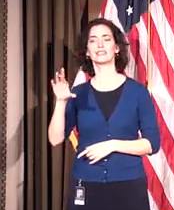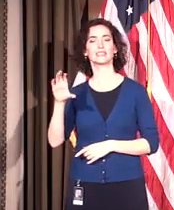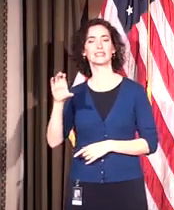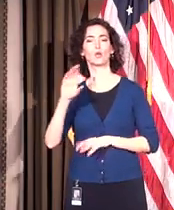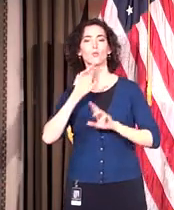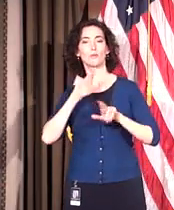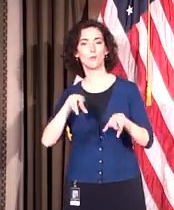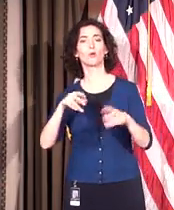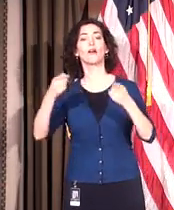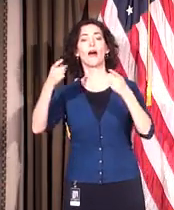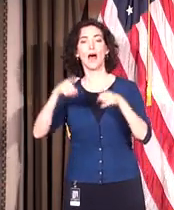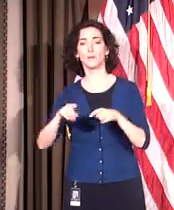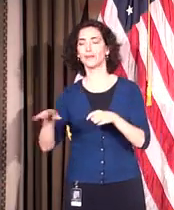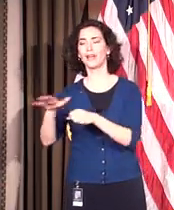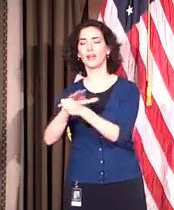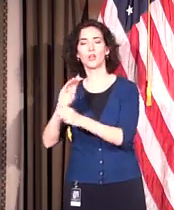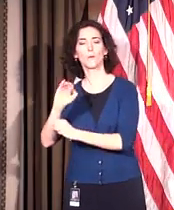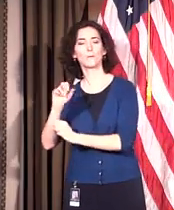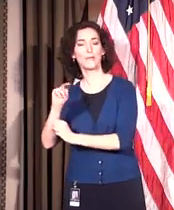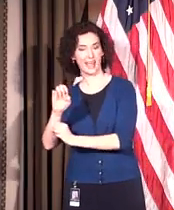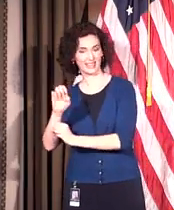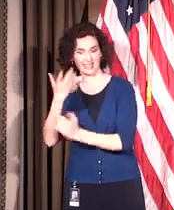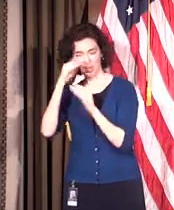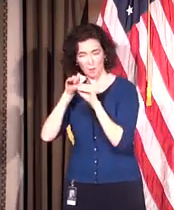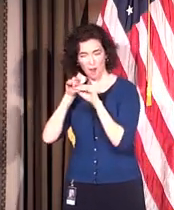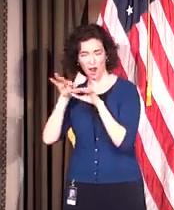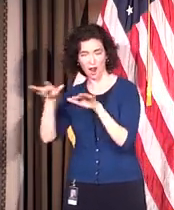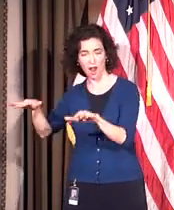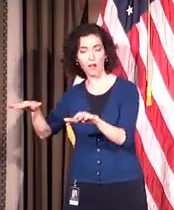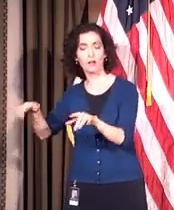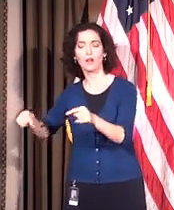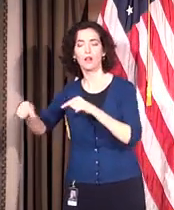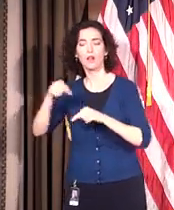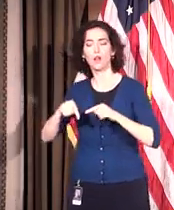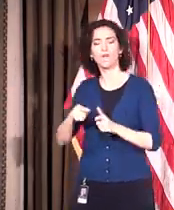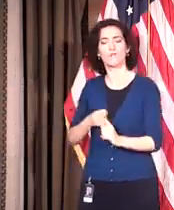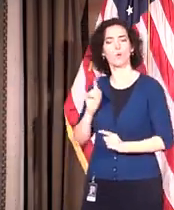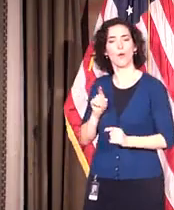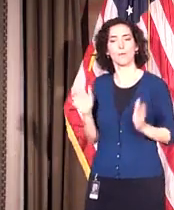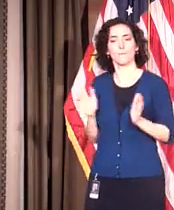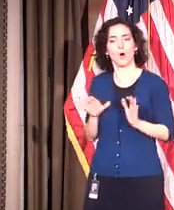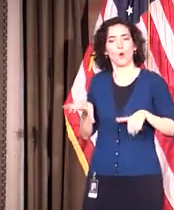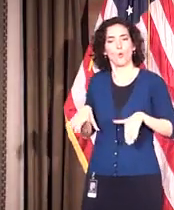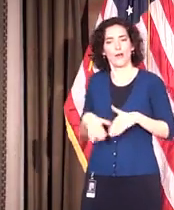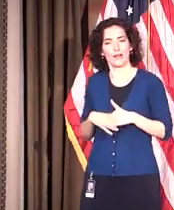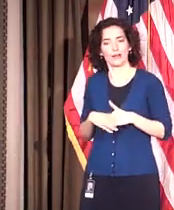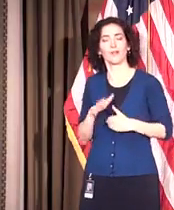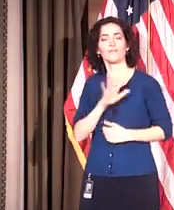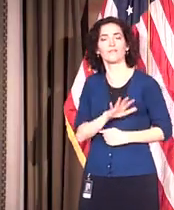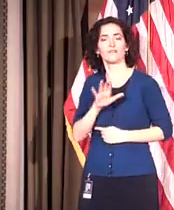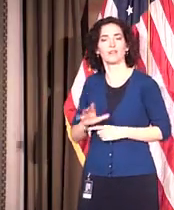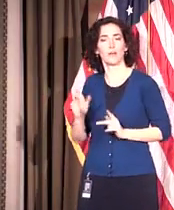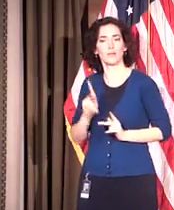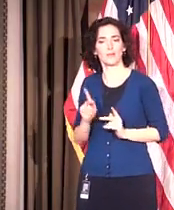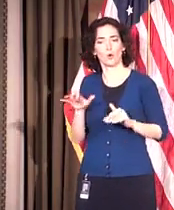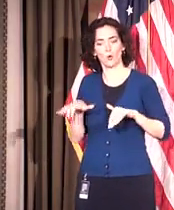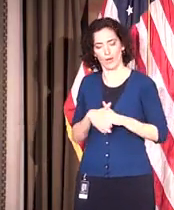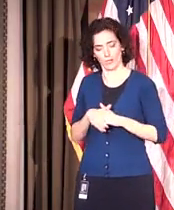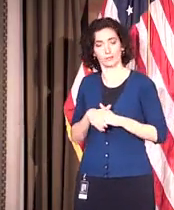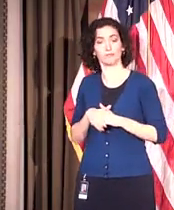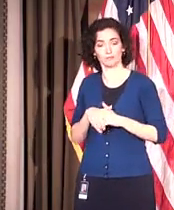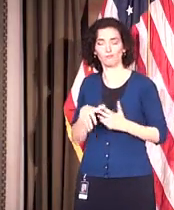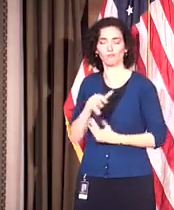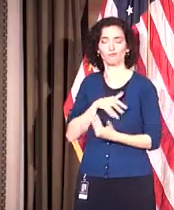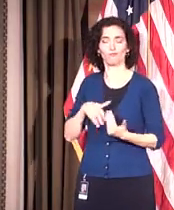outbreak that they tracked in Maine that was based on a small wedding of 55 people. And